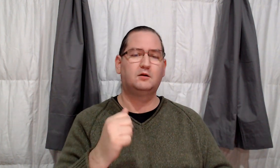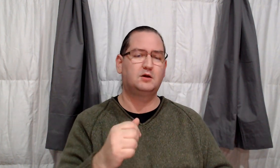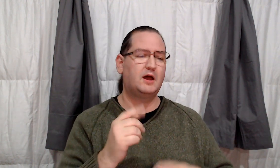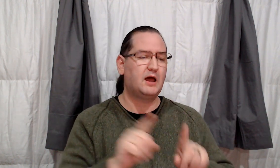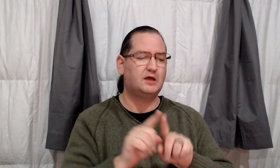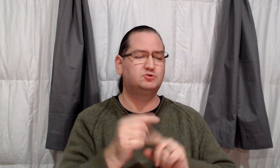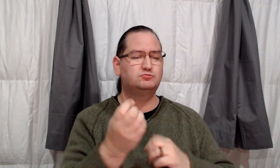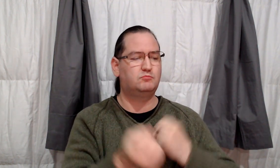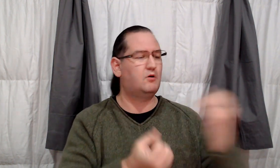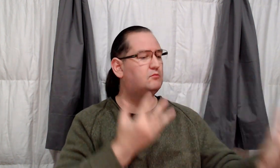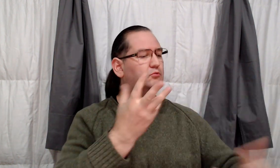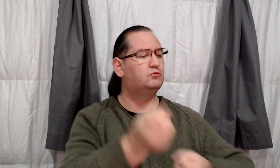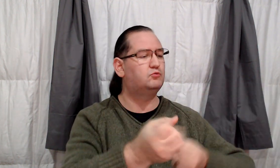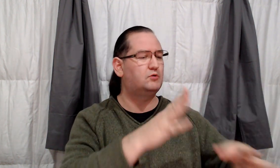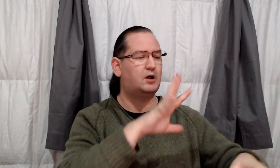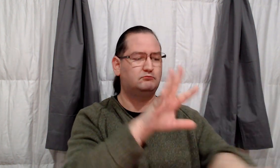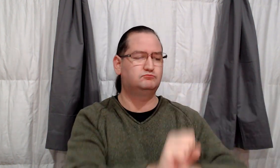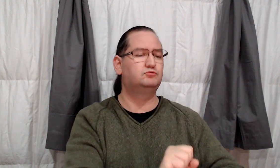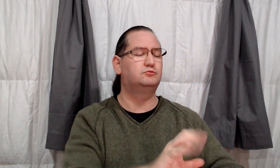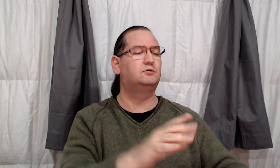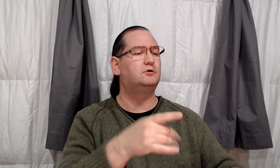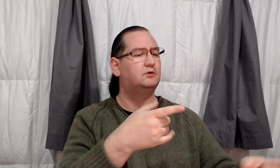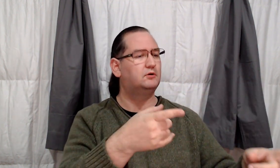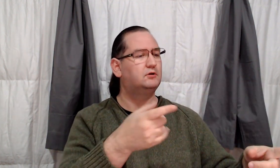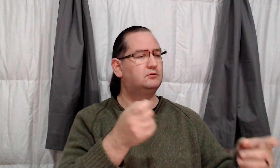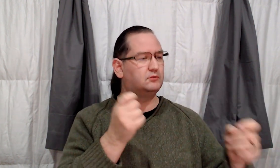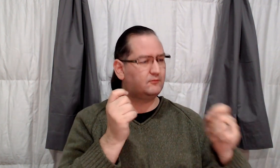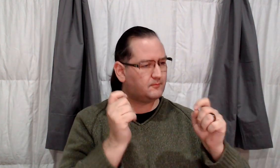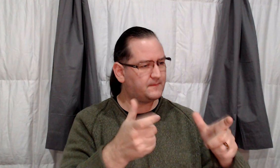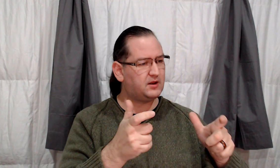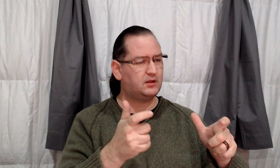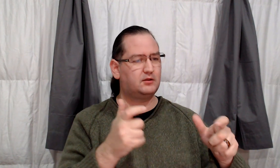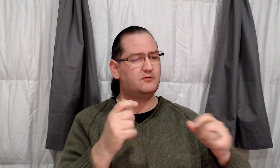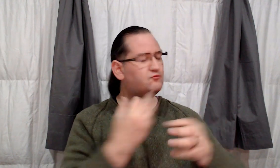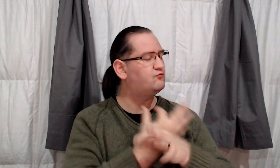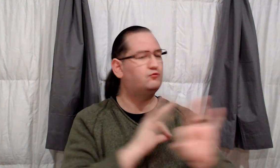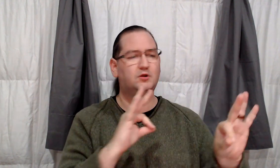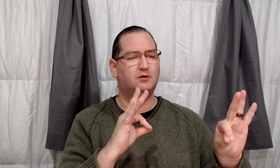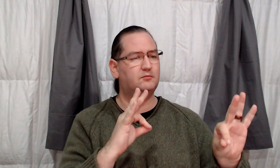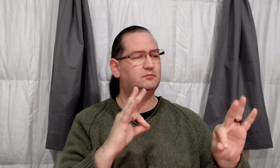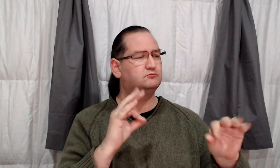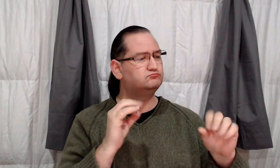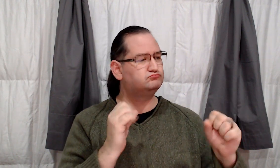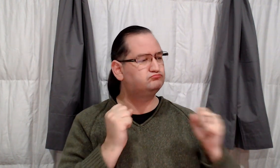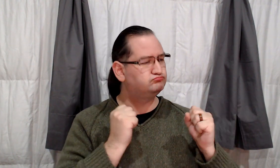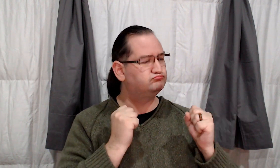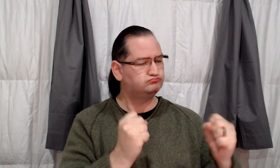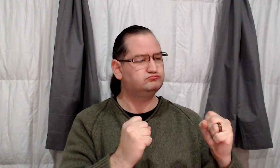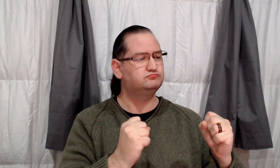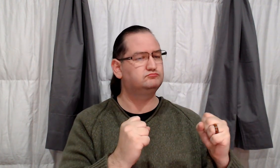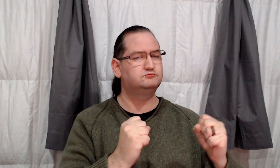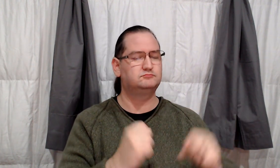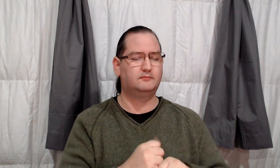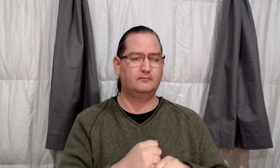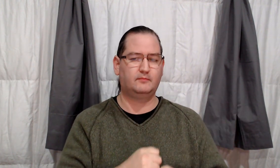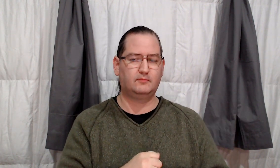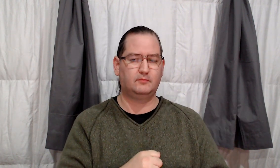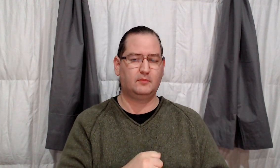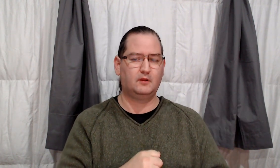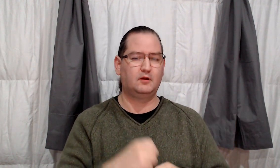immediately with a feeling of absolute freedom, absolute confidence in knowing that you overcame something